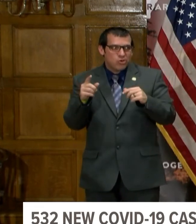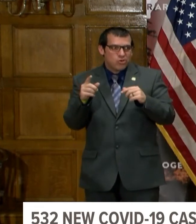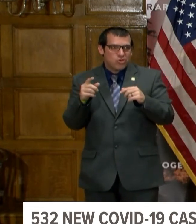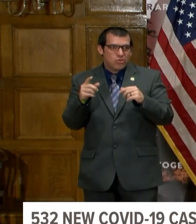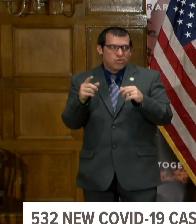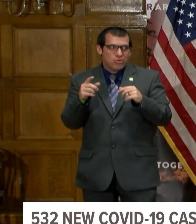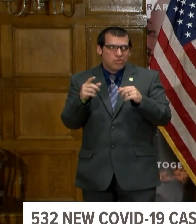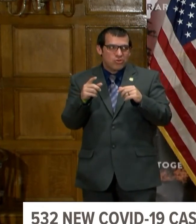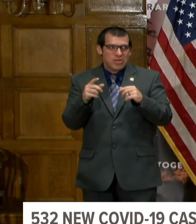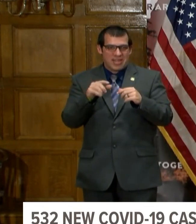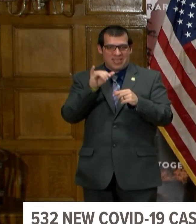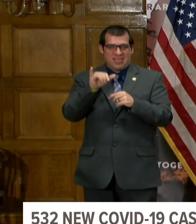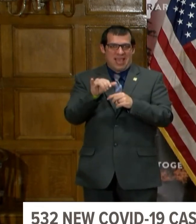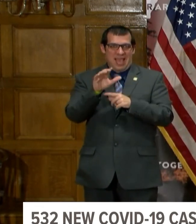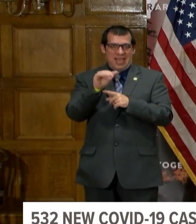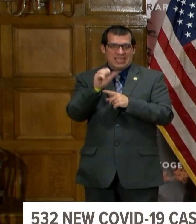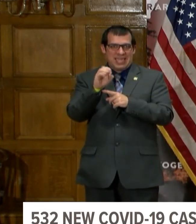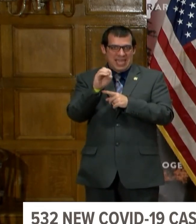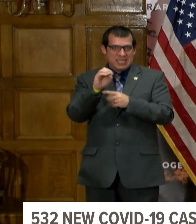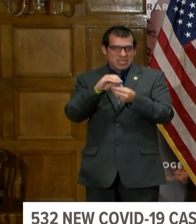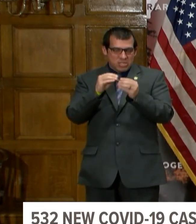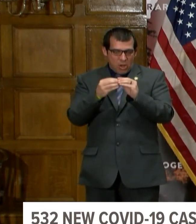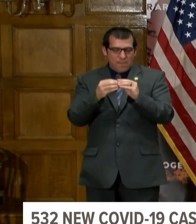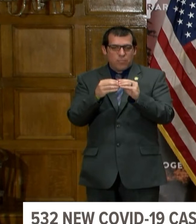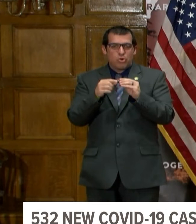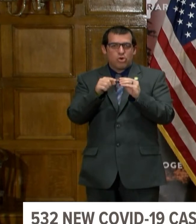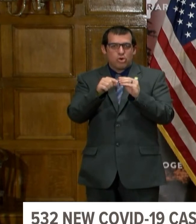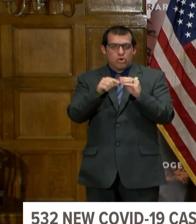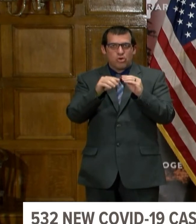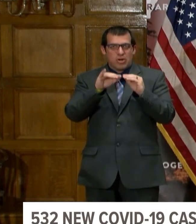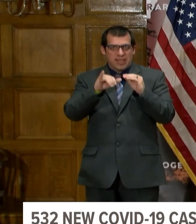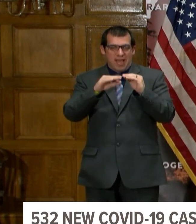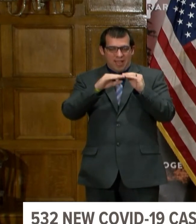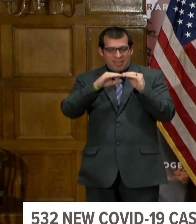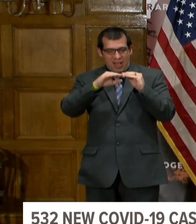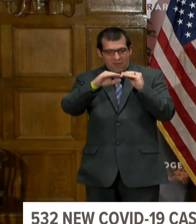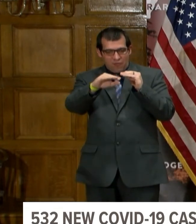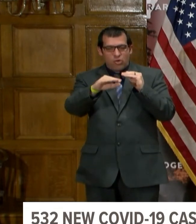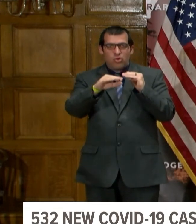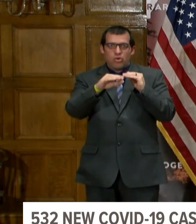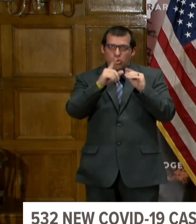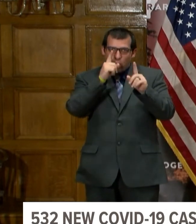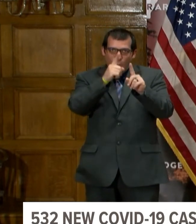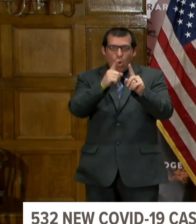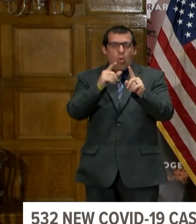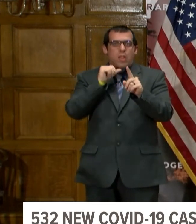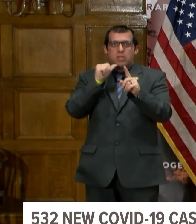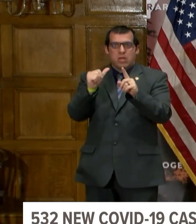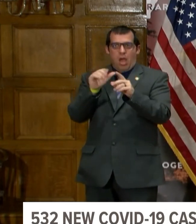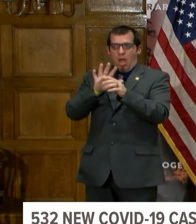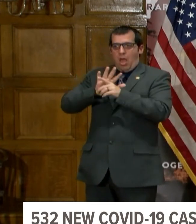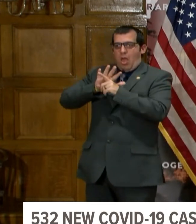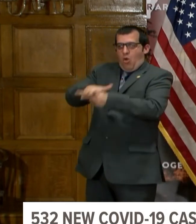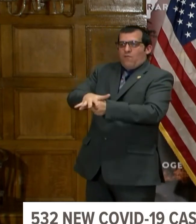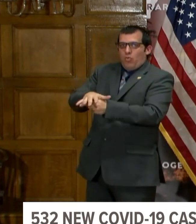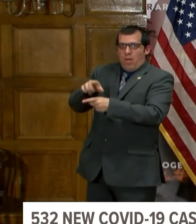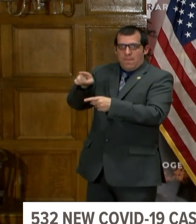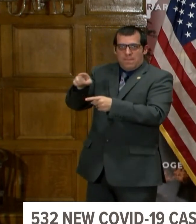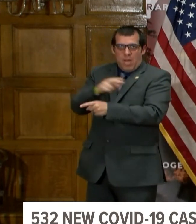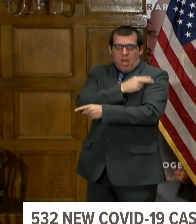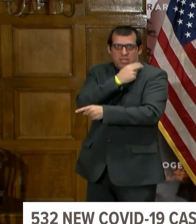keeping the case numbers at a level that does not overwhelm our hospitals. We're keeping